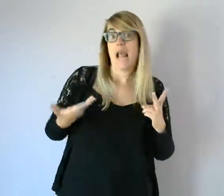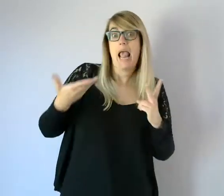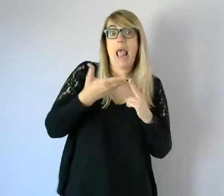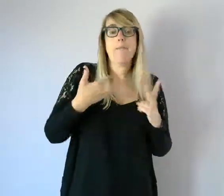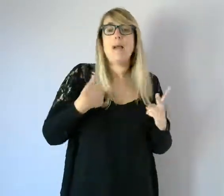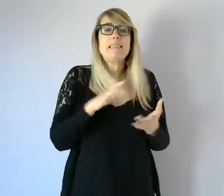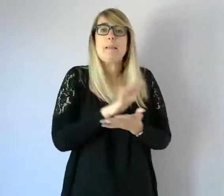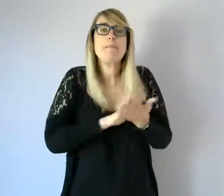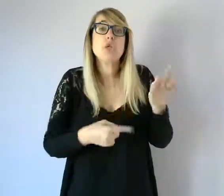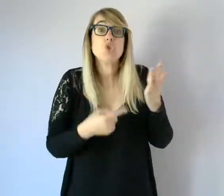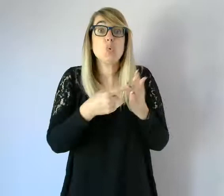3.